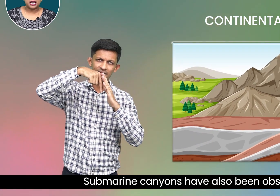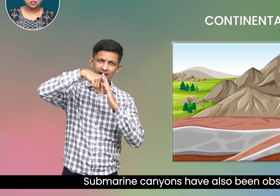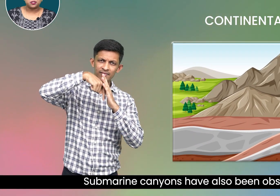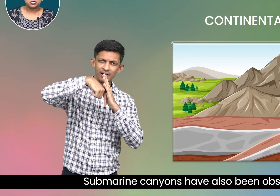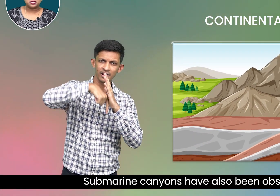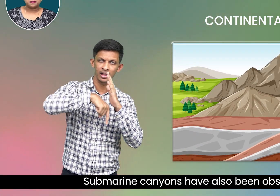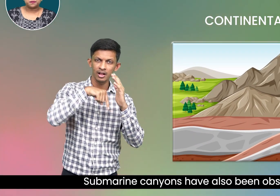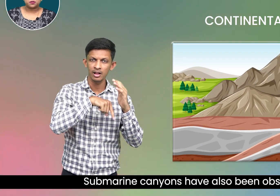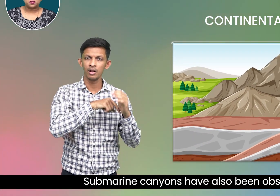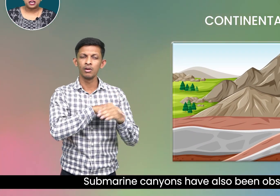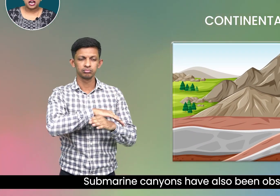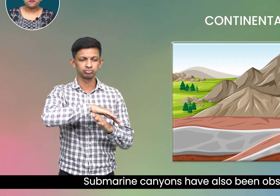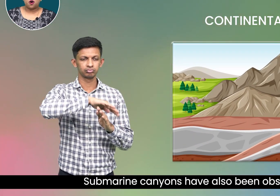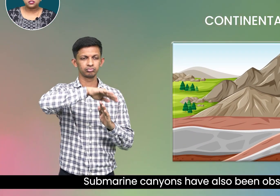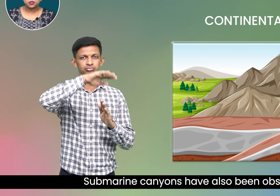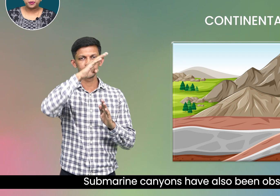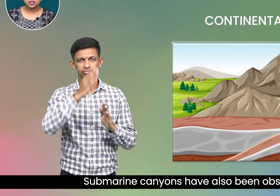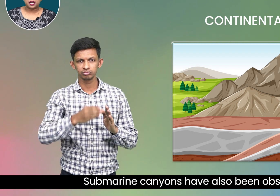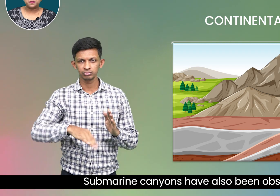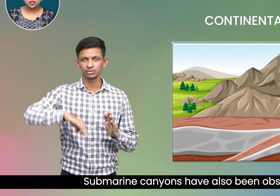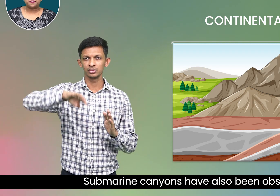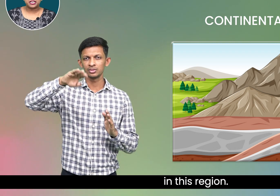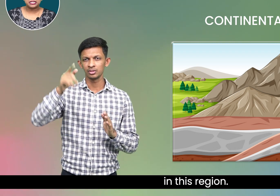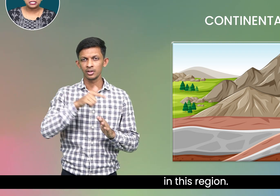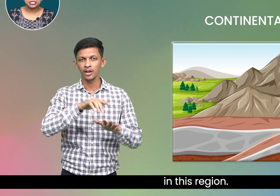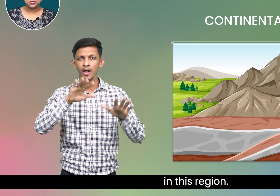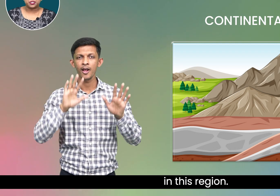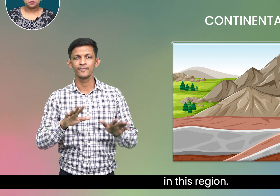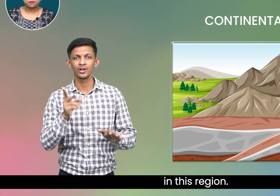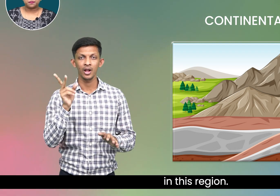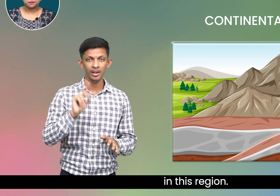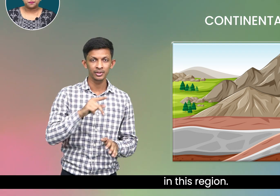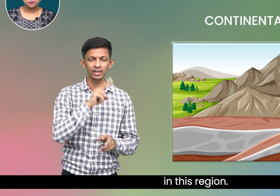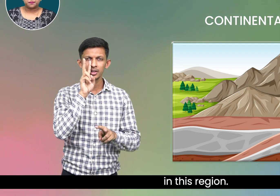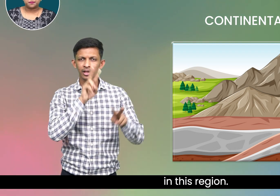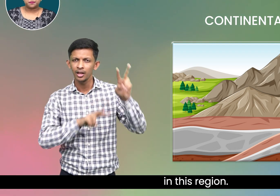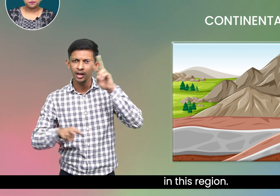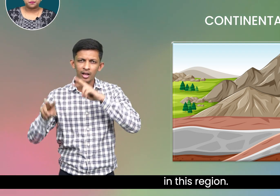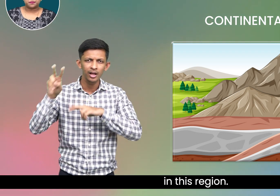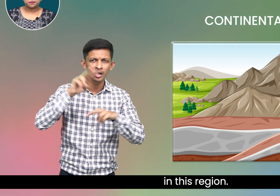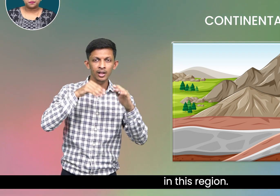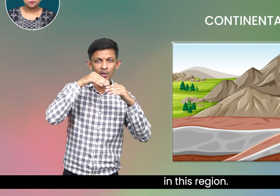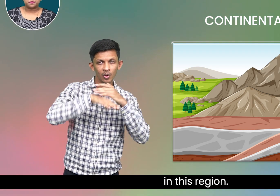Submarine canyons have also been observed in this region.